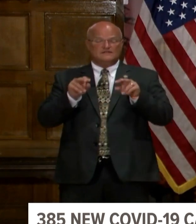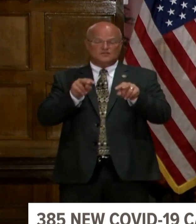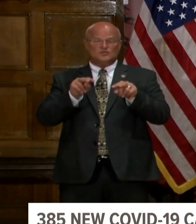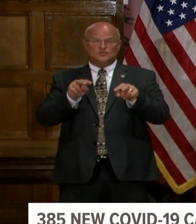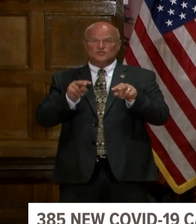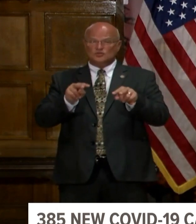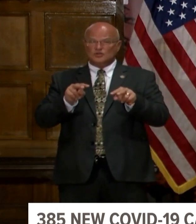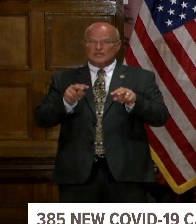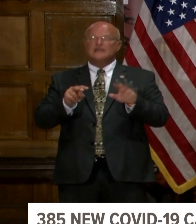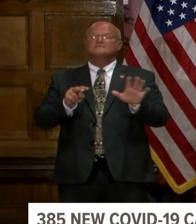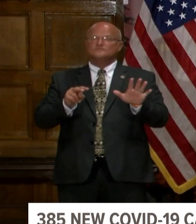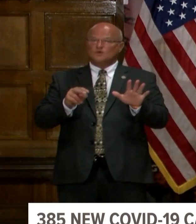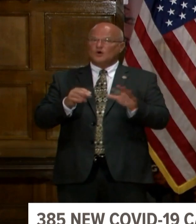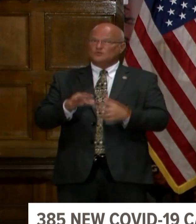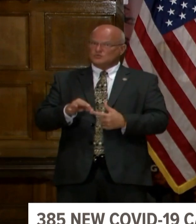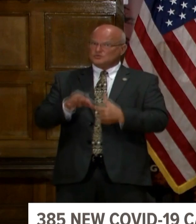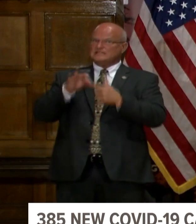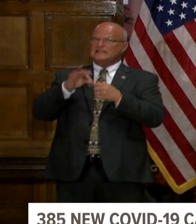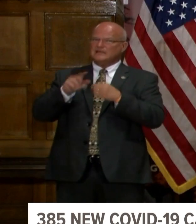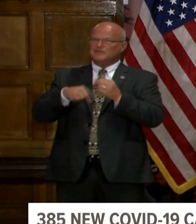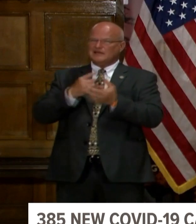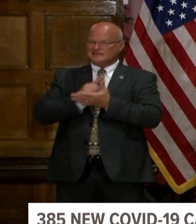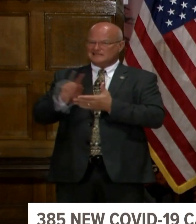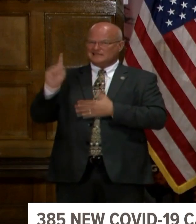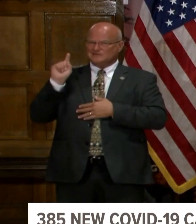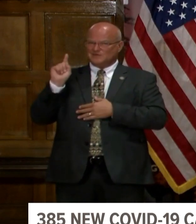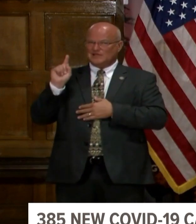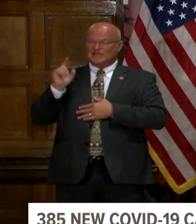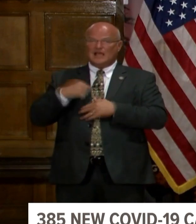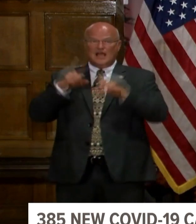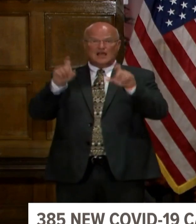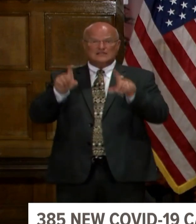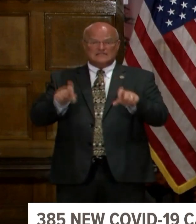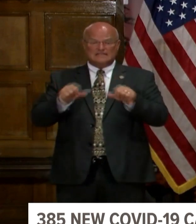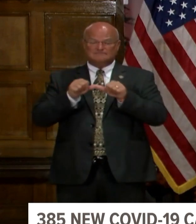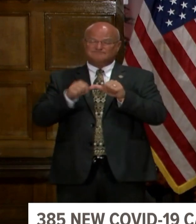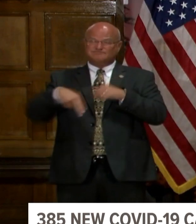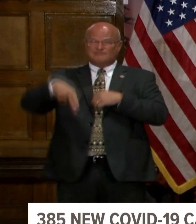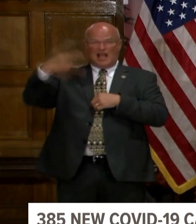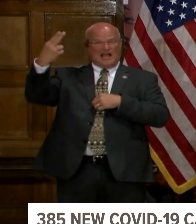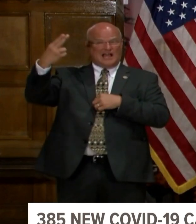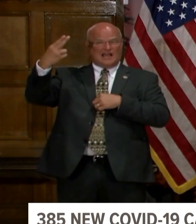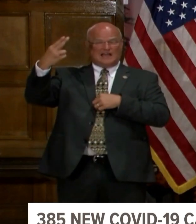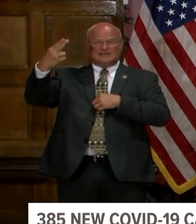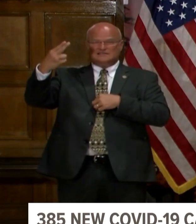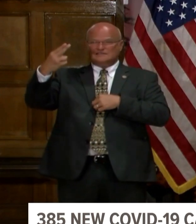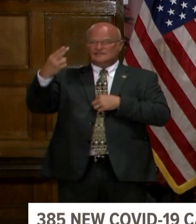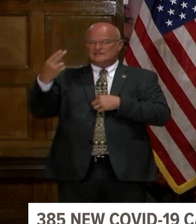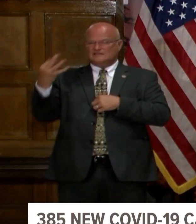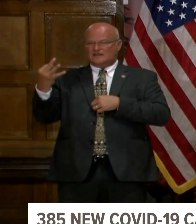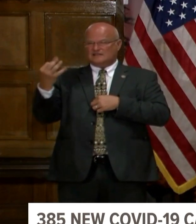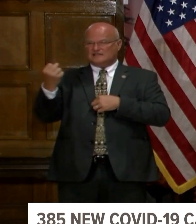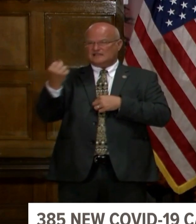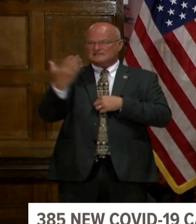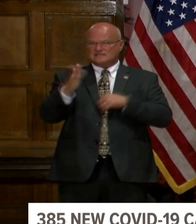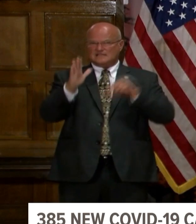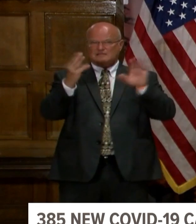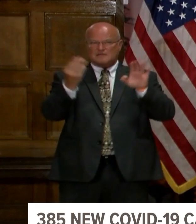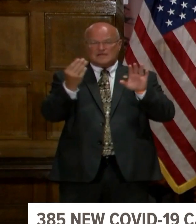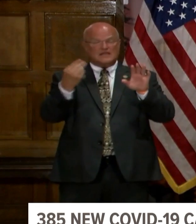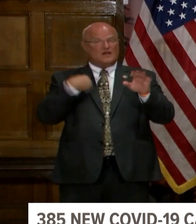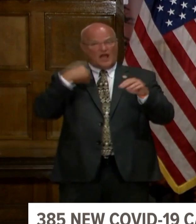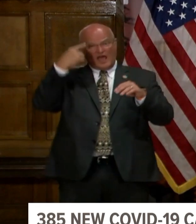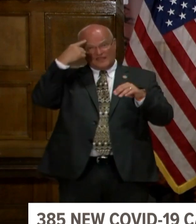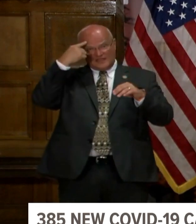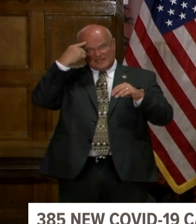look at and that's what was unique about this last weekend, our testing remained high all through the weekend. And so I